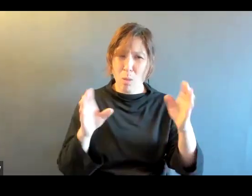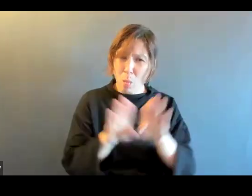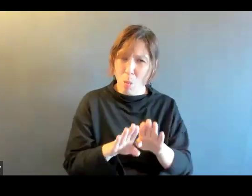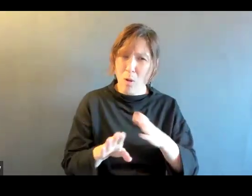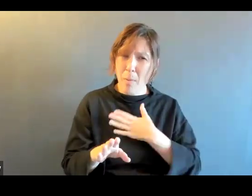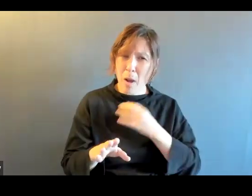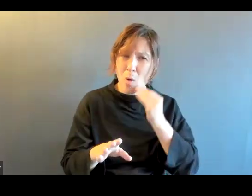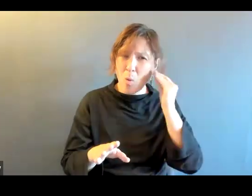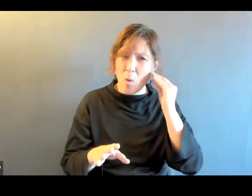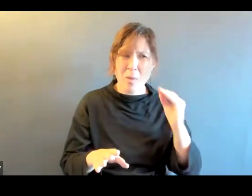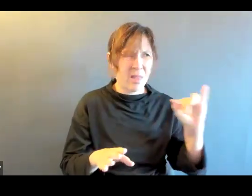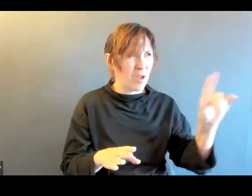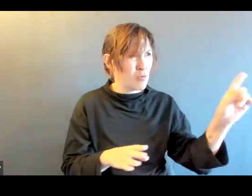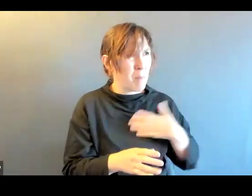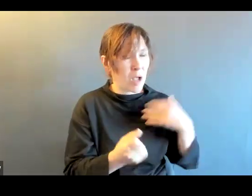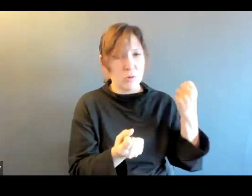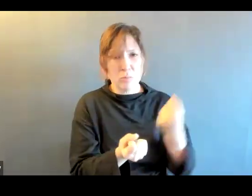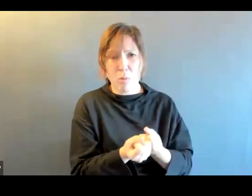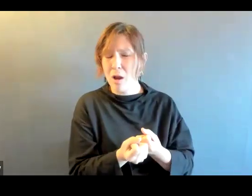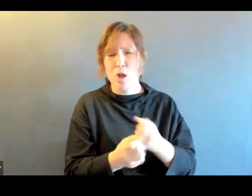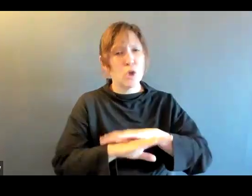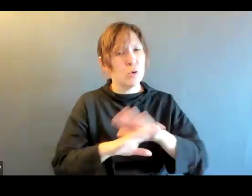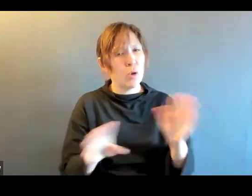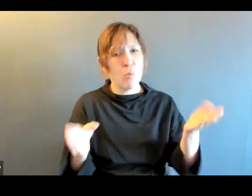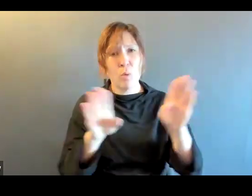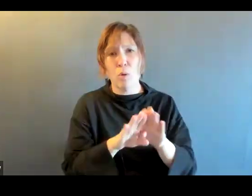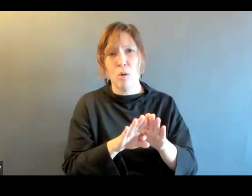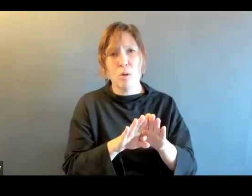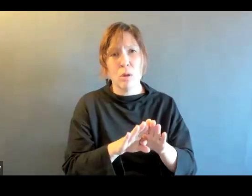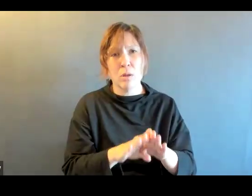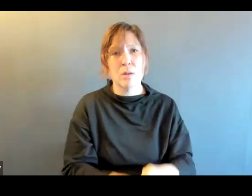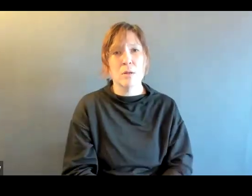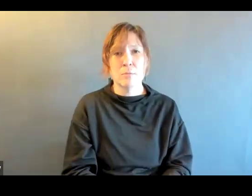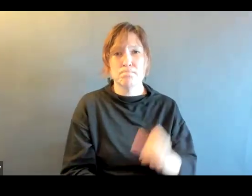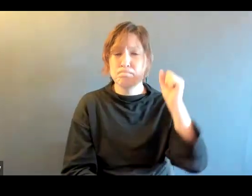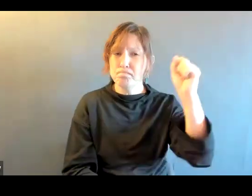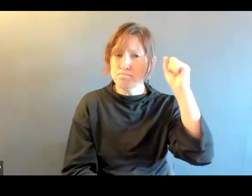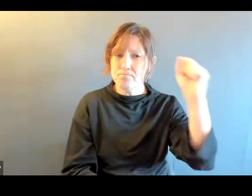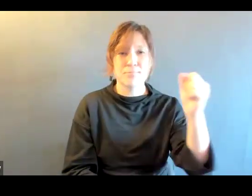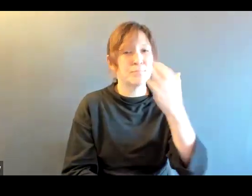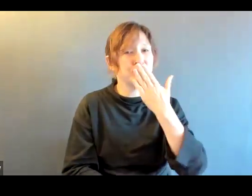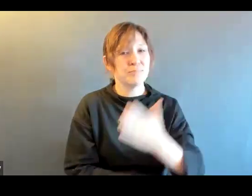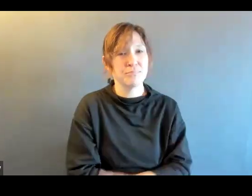My support. Don't close Cash. That's sooner to live. Thank you.